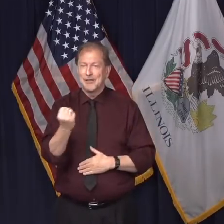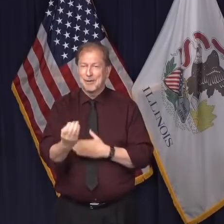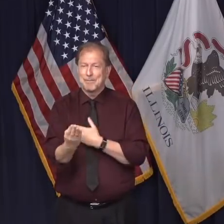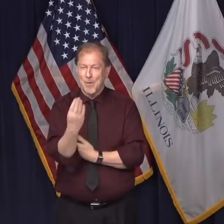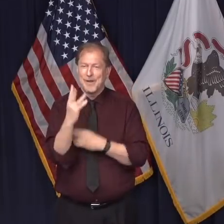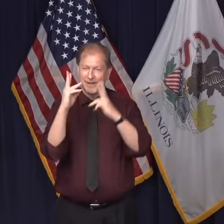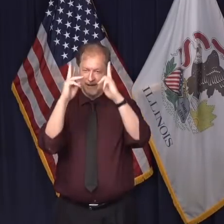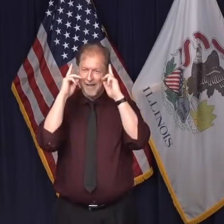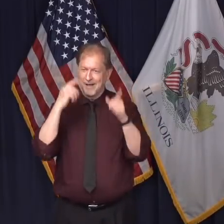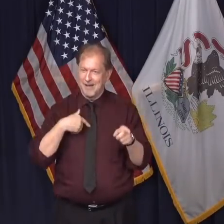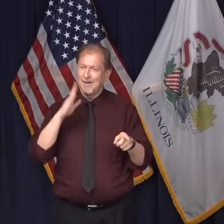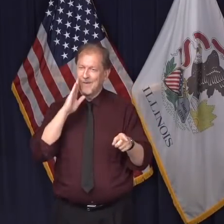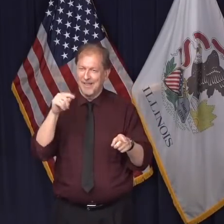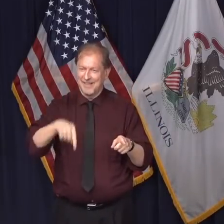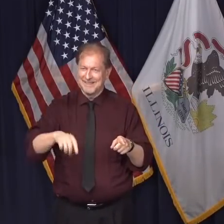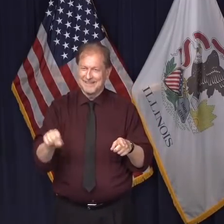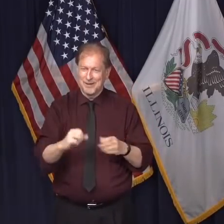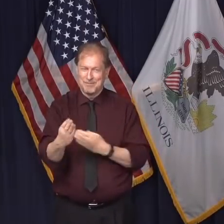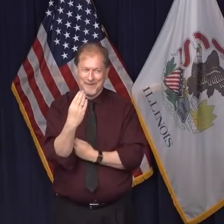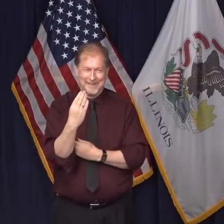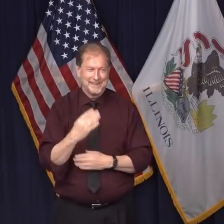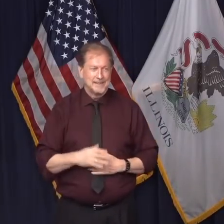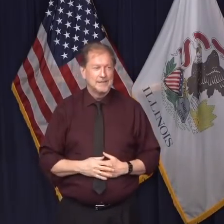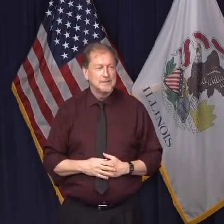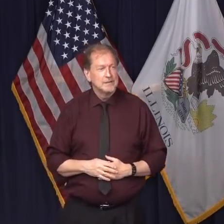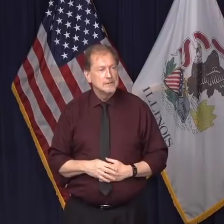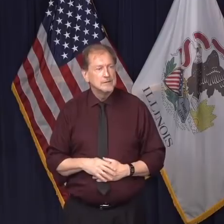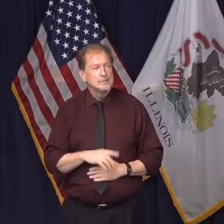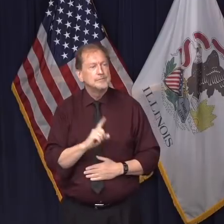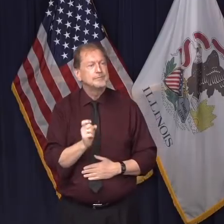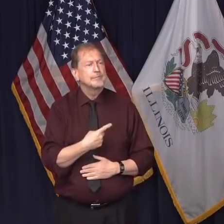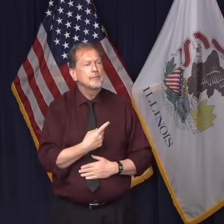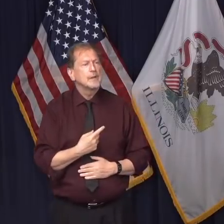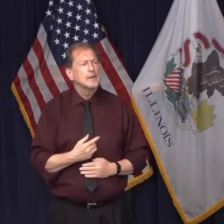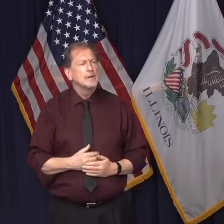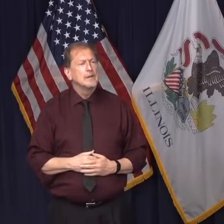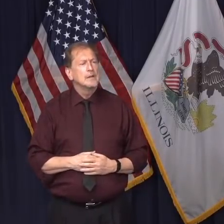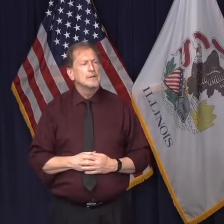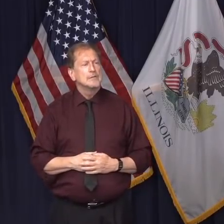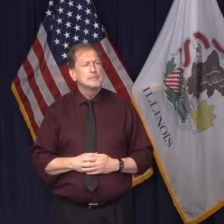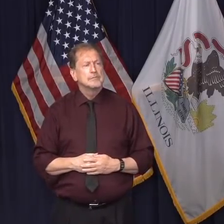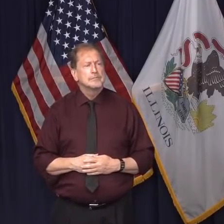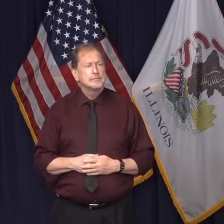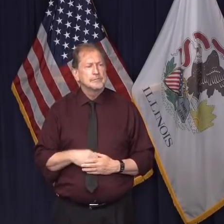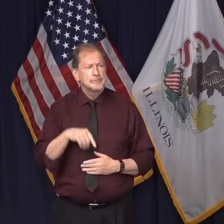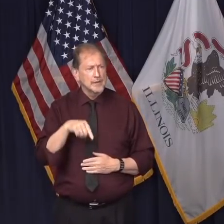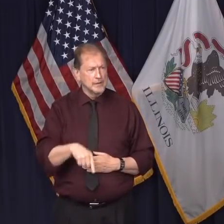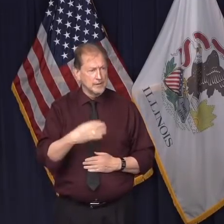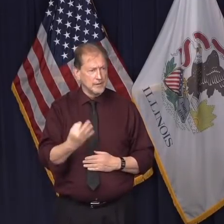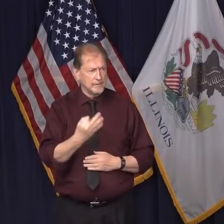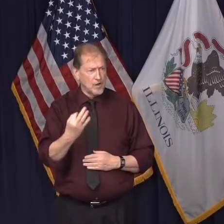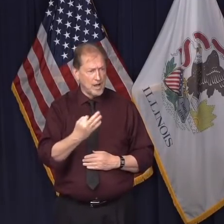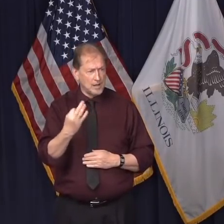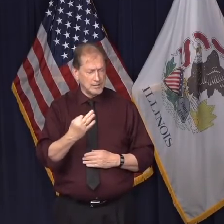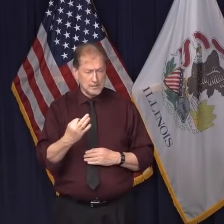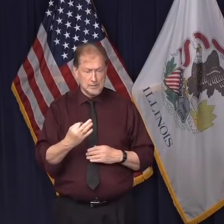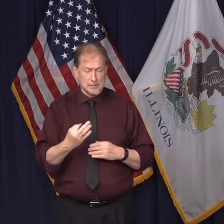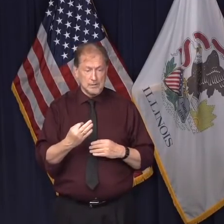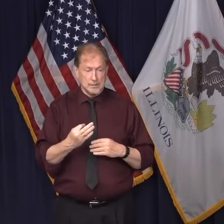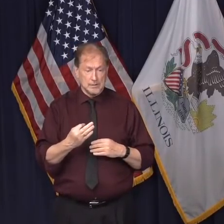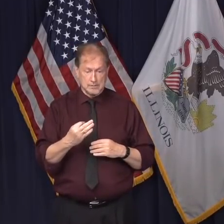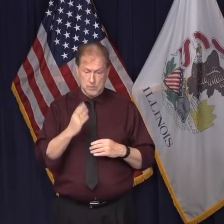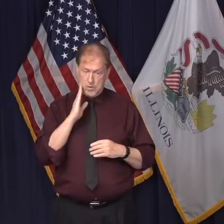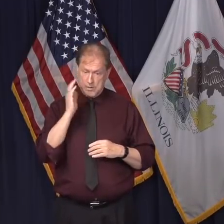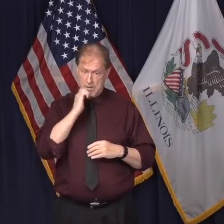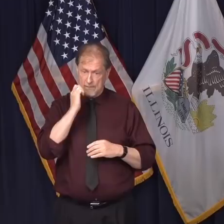got right on it. So I guess first of all, just another quick aside question. Is Friday going to be the last of the daily press conferences,